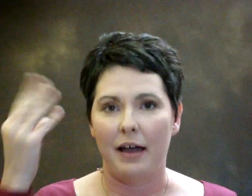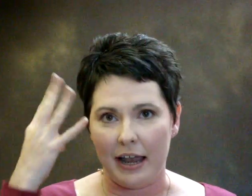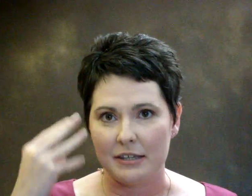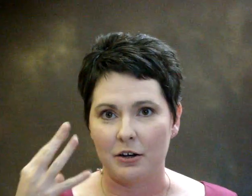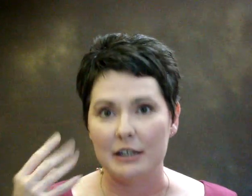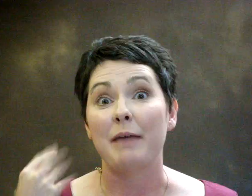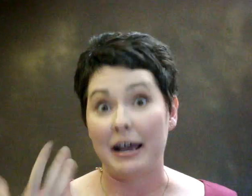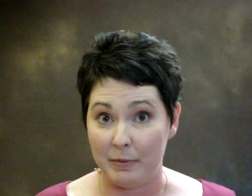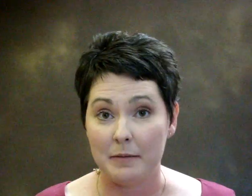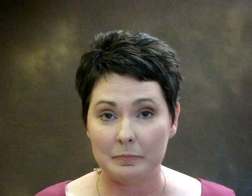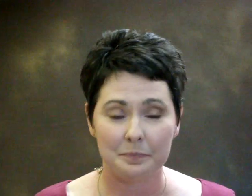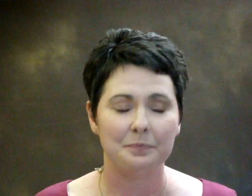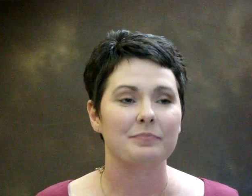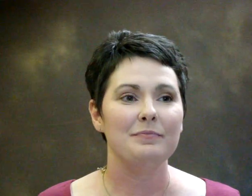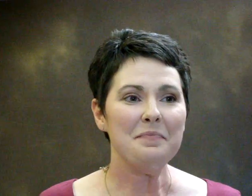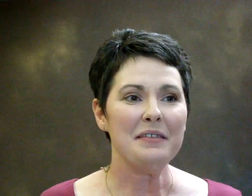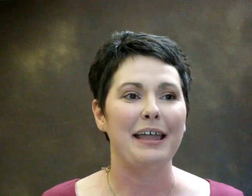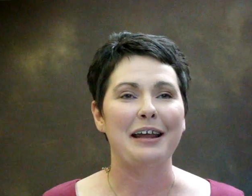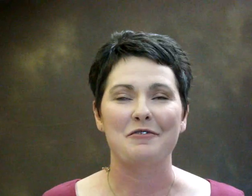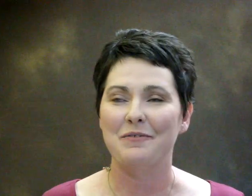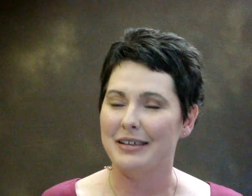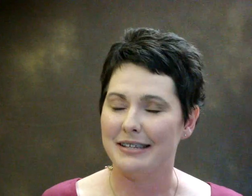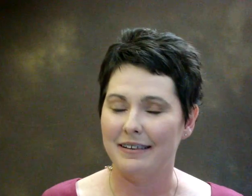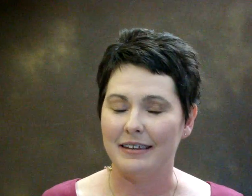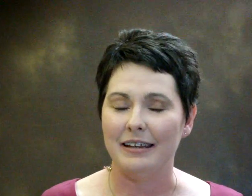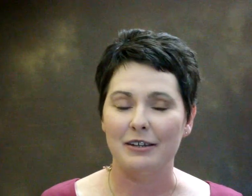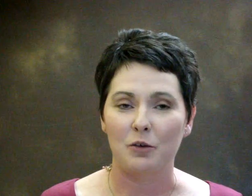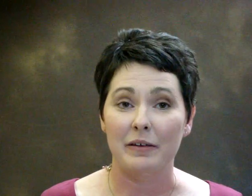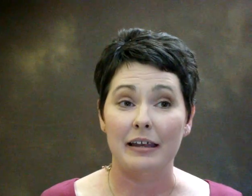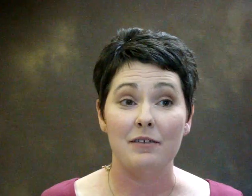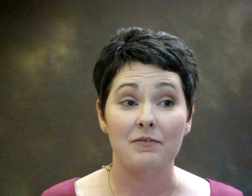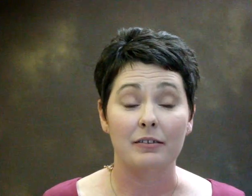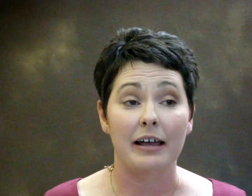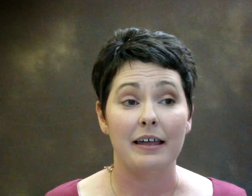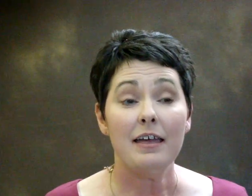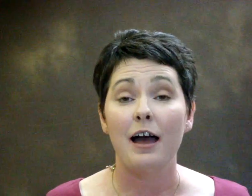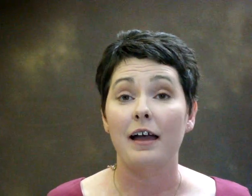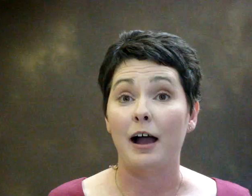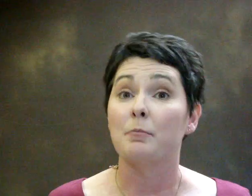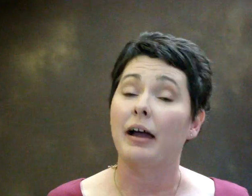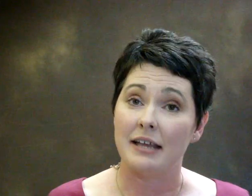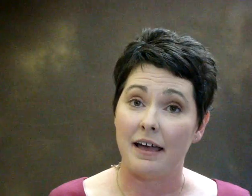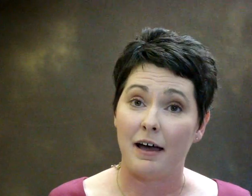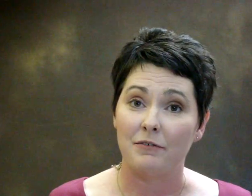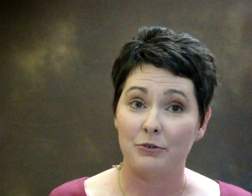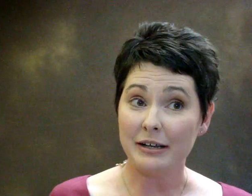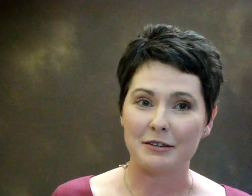eyes started spasming. And after we visited, then he told me that he felt like I might have Tourettes